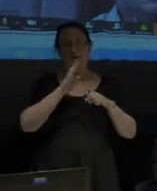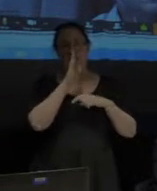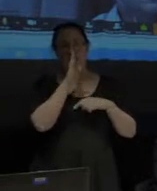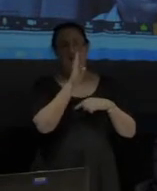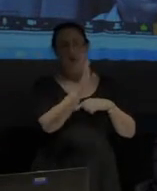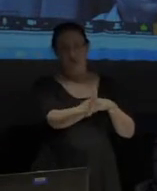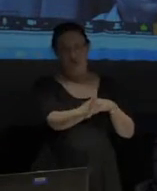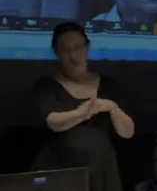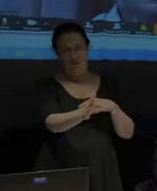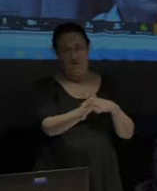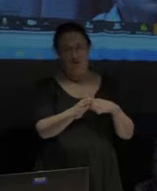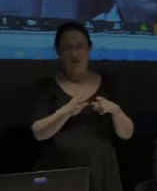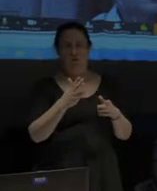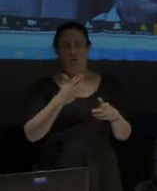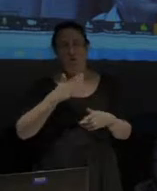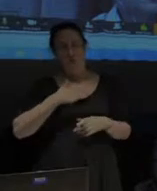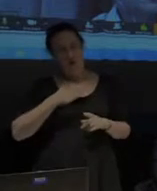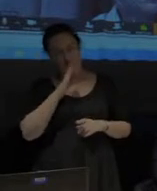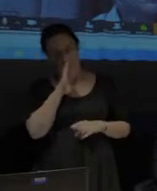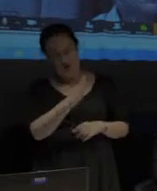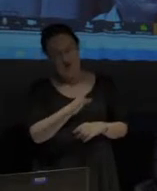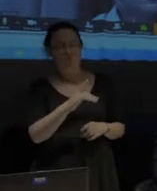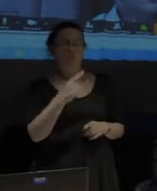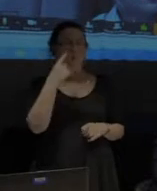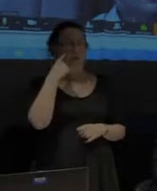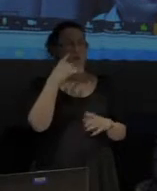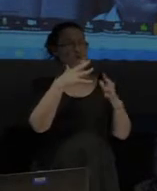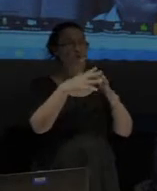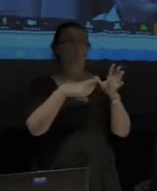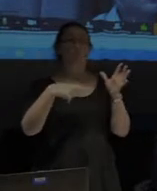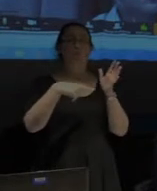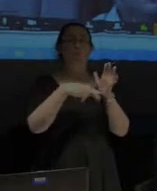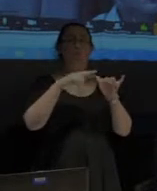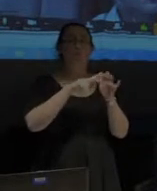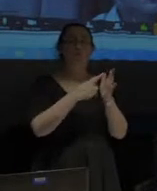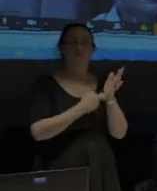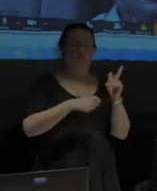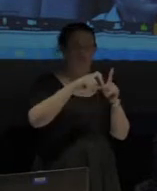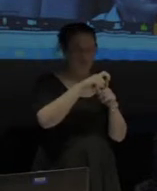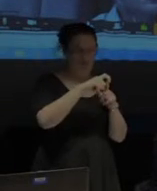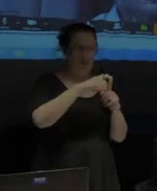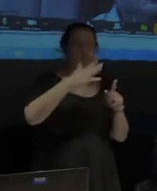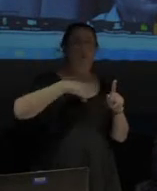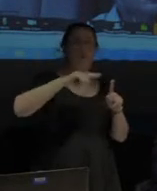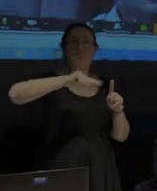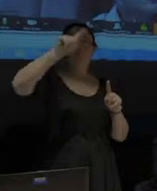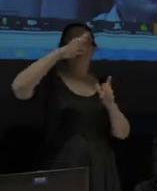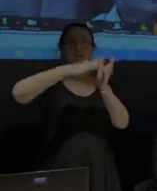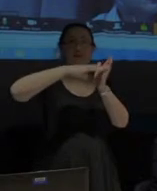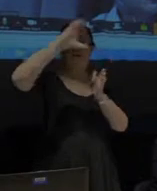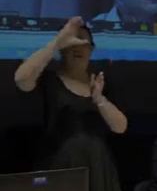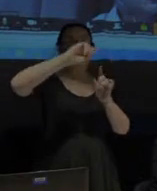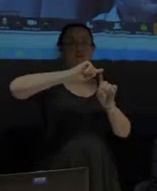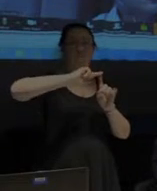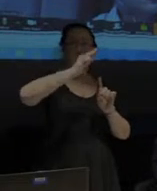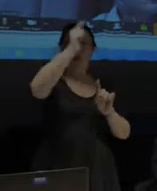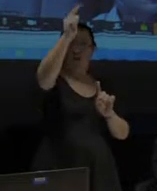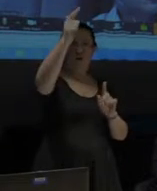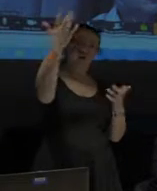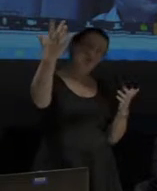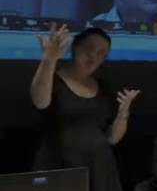Watford, which if we were wanting to get to Manchester isn't very far. But I think the good news is that we've got enough fuel to get us